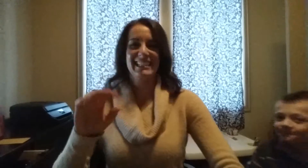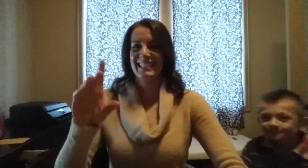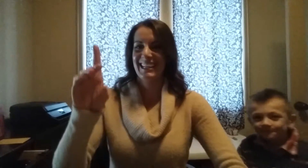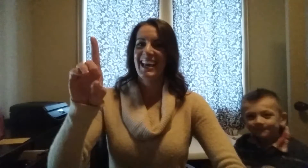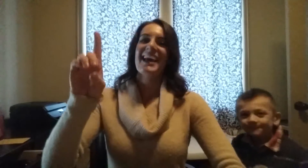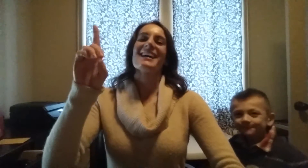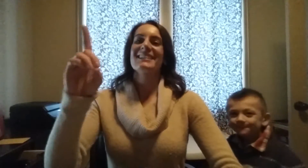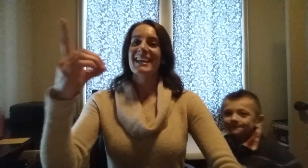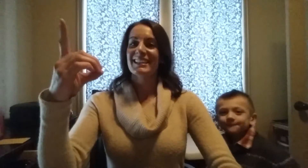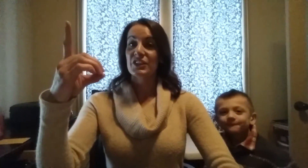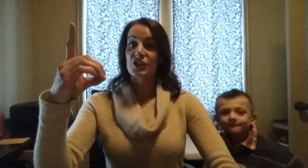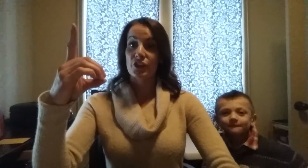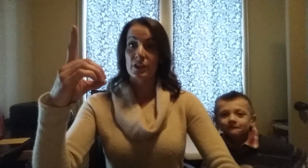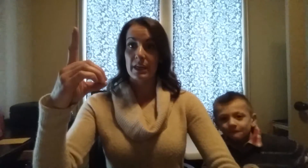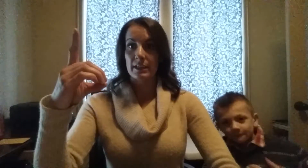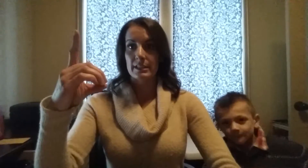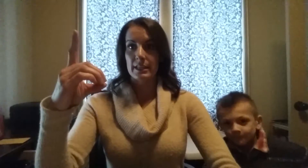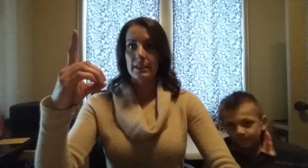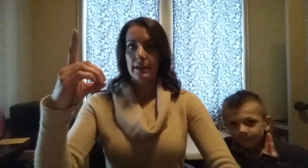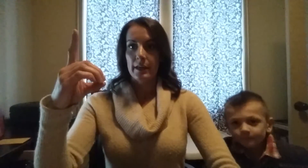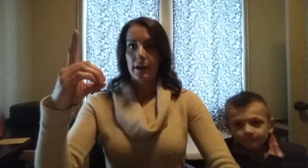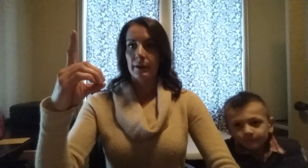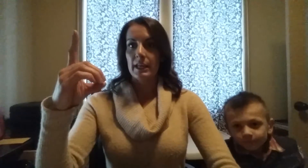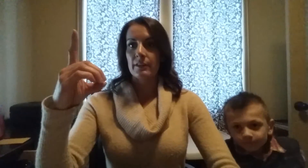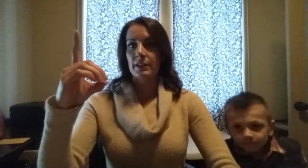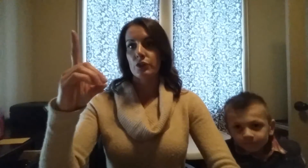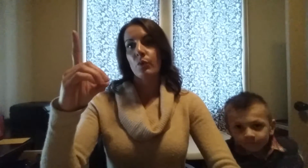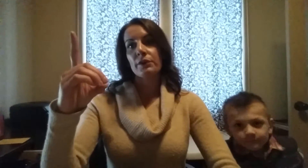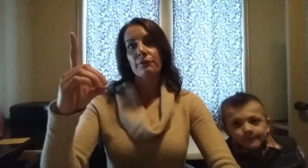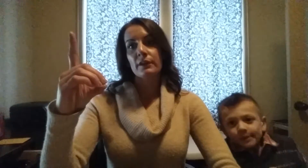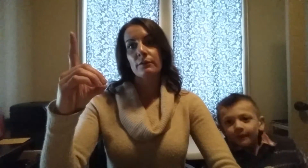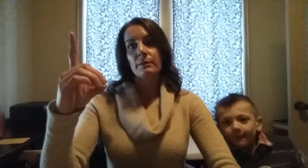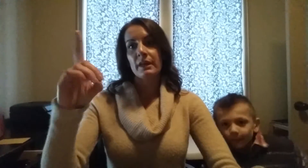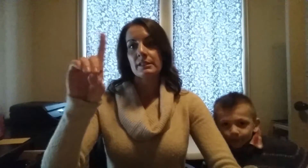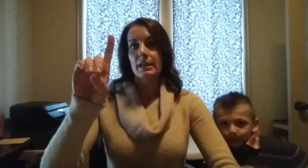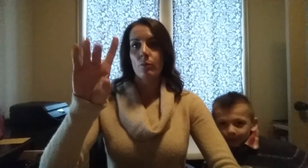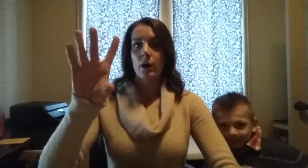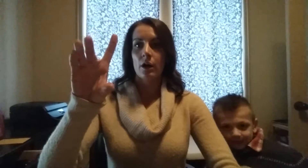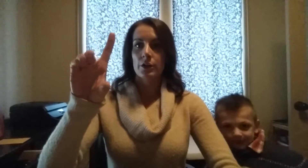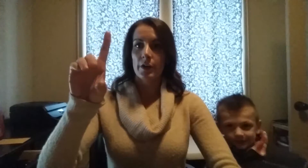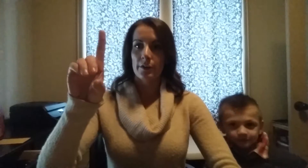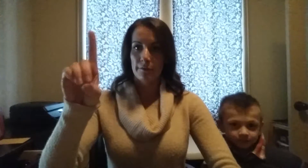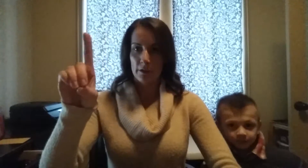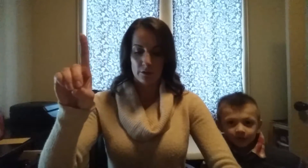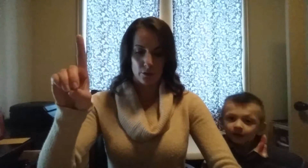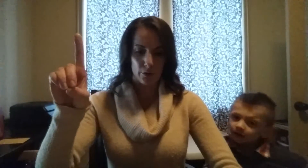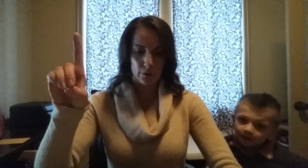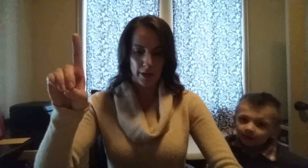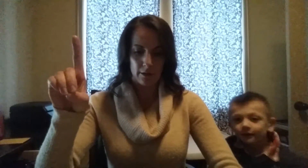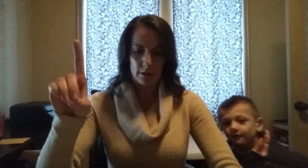Rich. Diocletian, you're going to make a D. All right, and that's your pointer finger remains up while all your other fingers curl around.